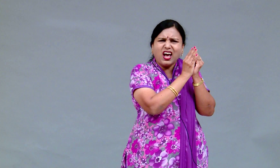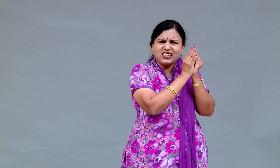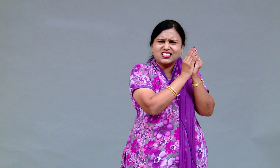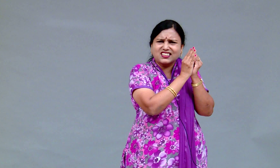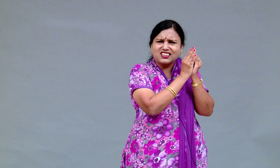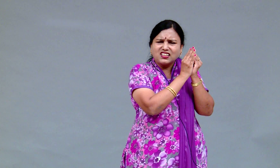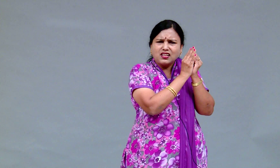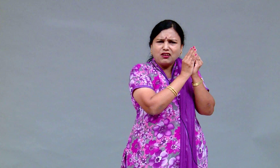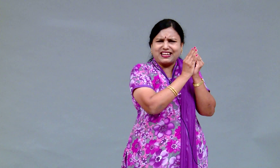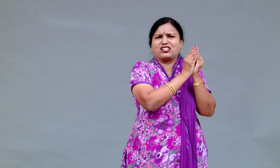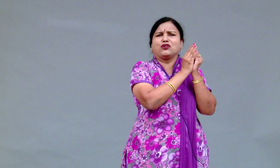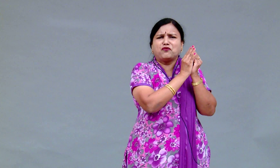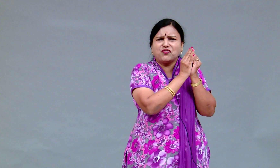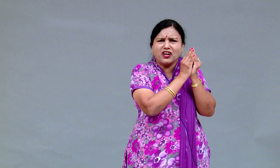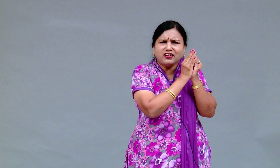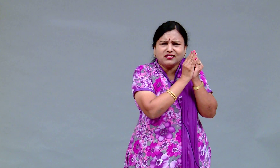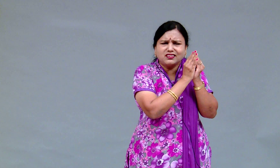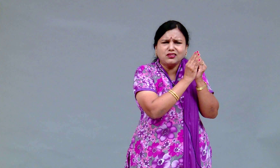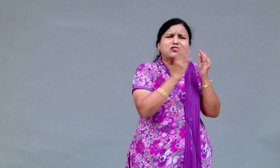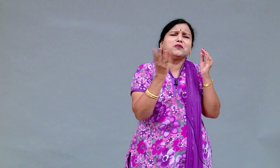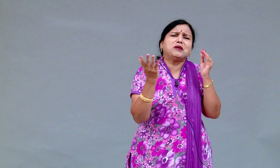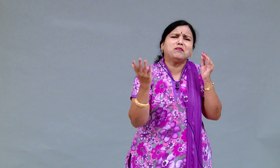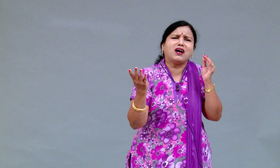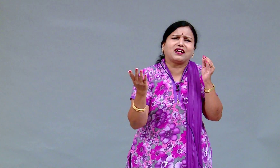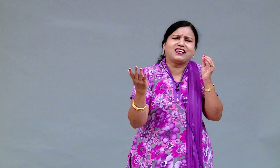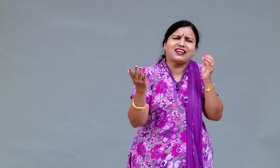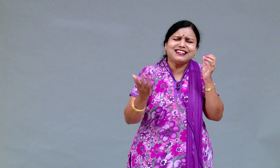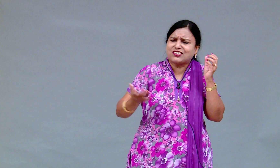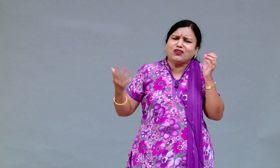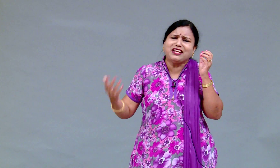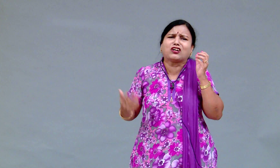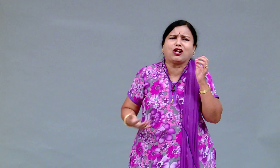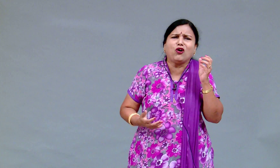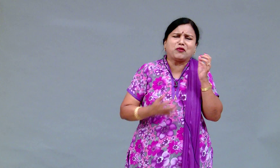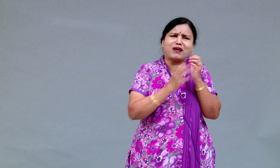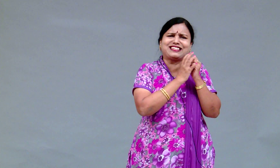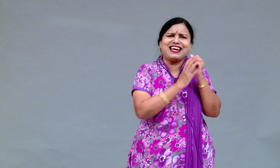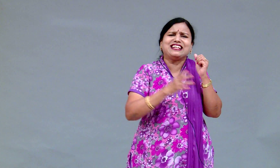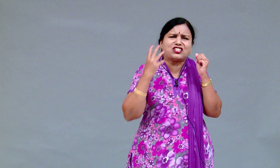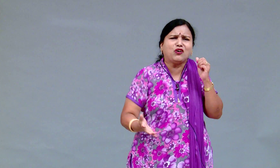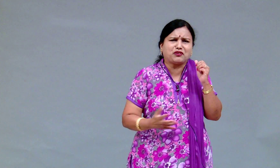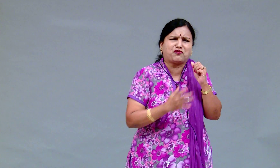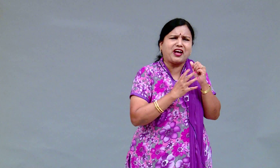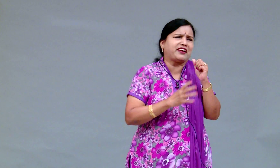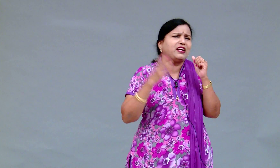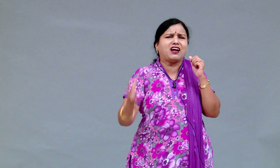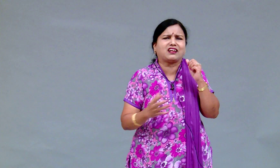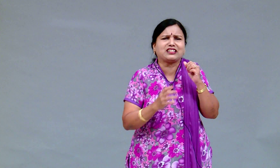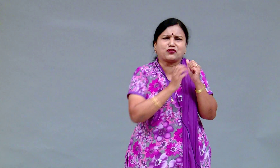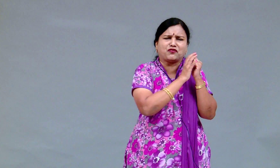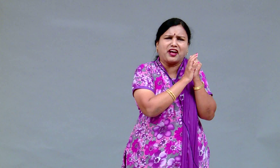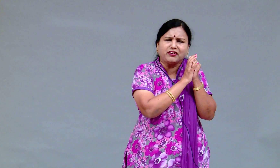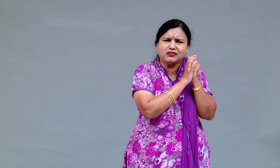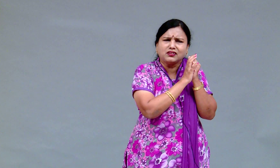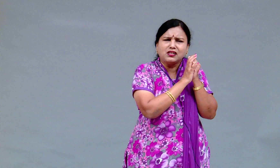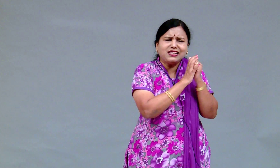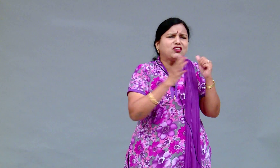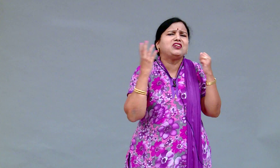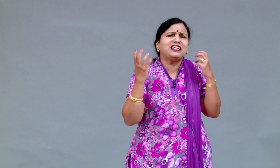"What? Light your fire? You stupid monkey, it's only a glow on my tail. It's not a fire. I can't light your fire. It's only